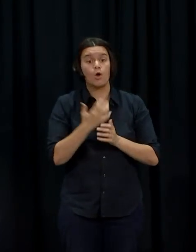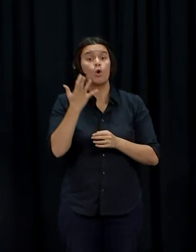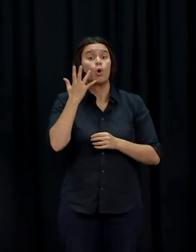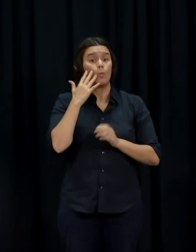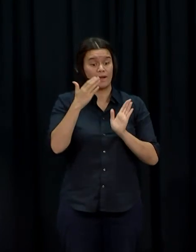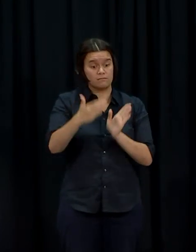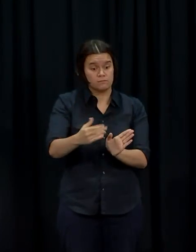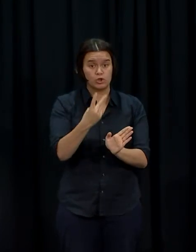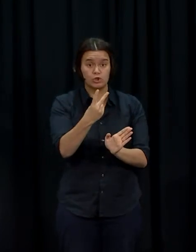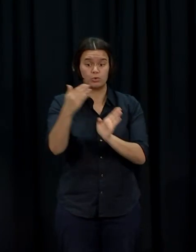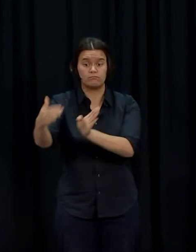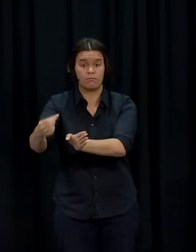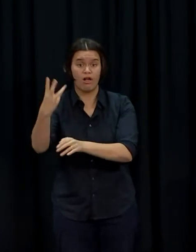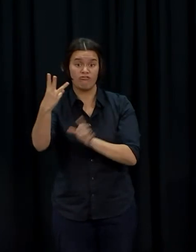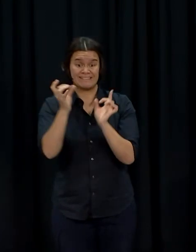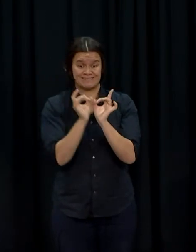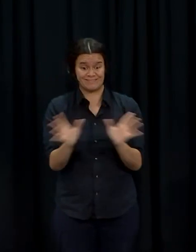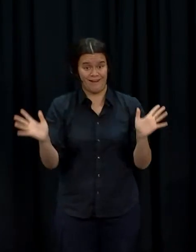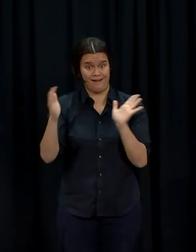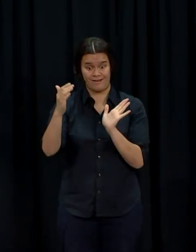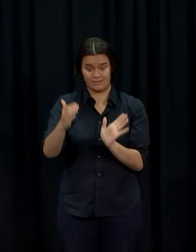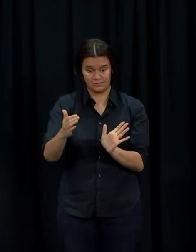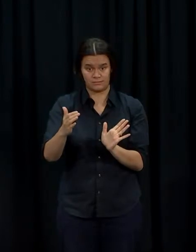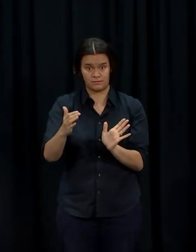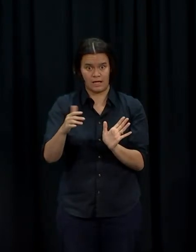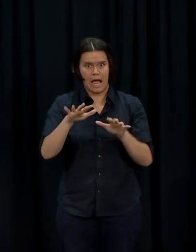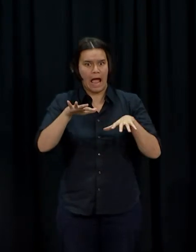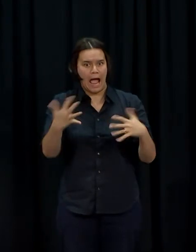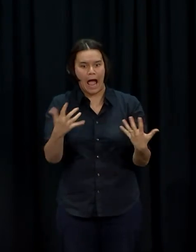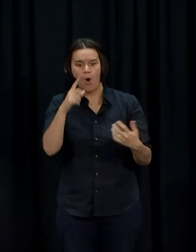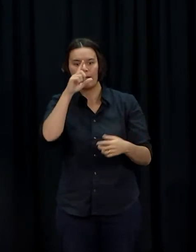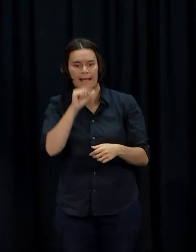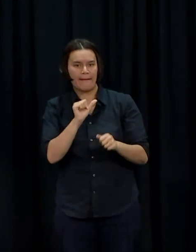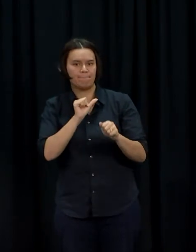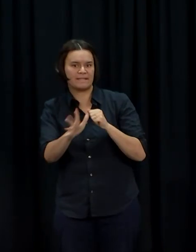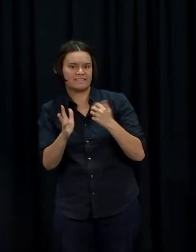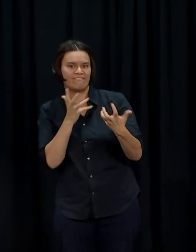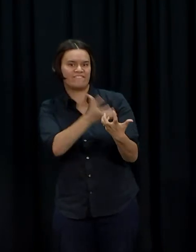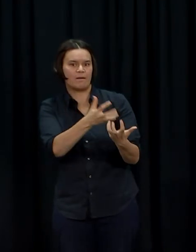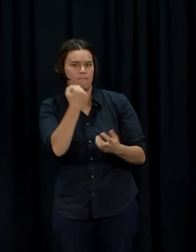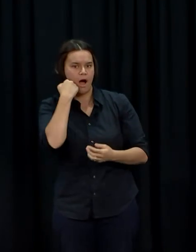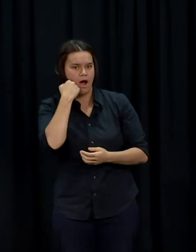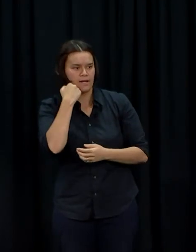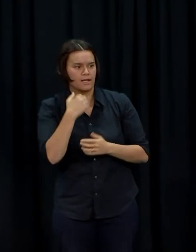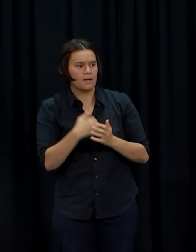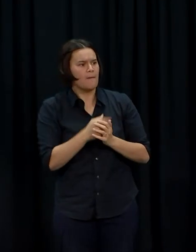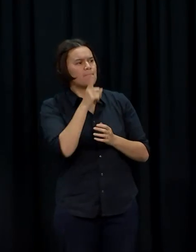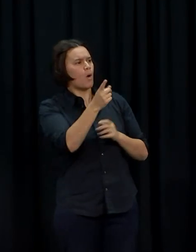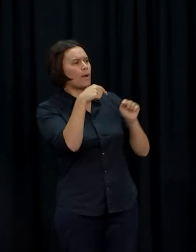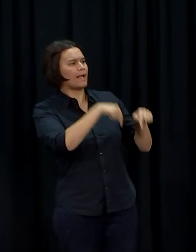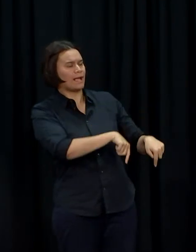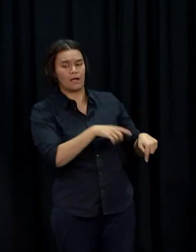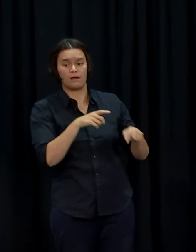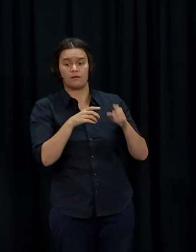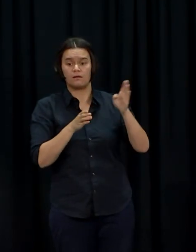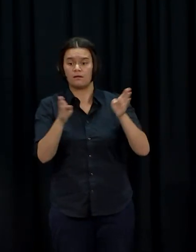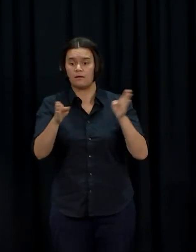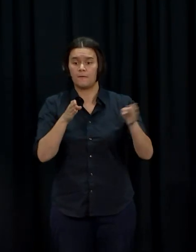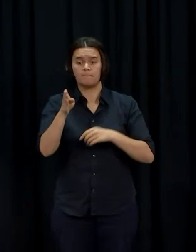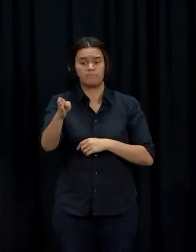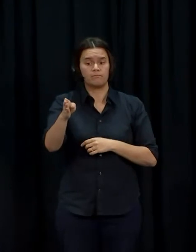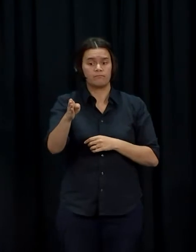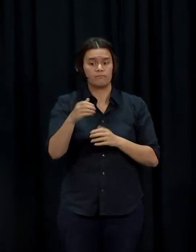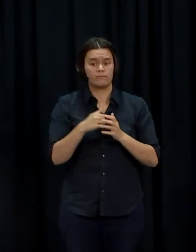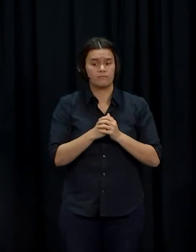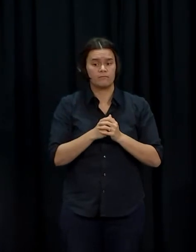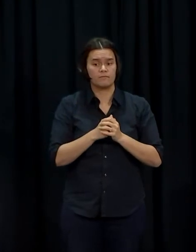into operation, that all these measures are able to reach Māori and other communities. 105,000 Māori to be boosted. Will